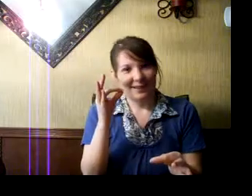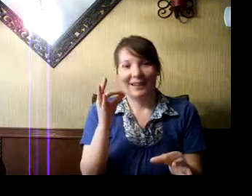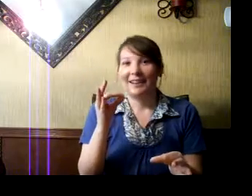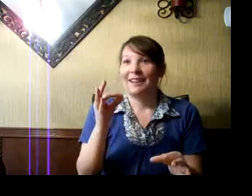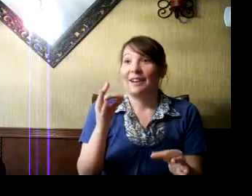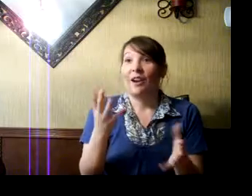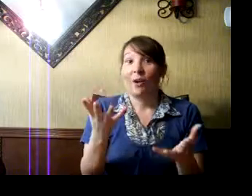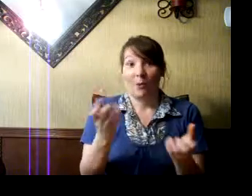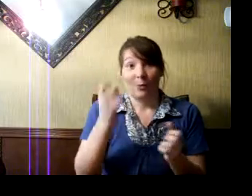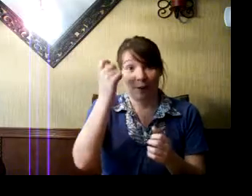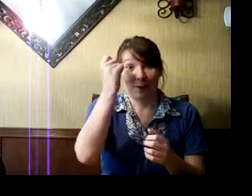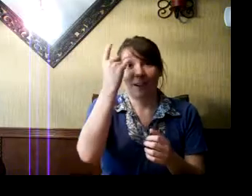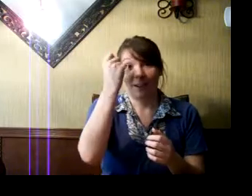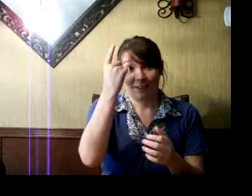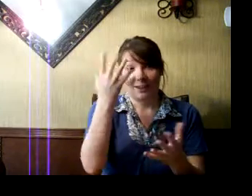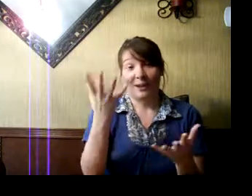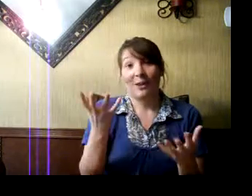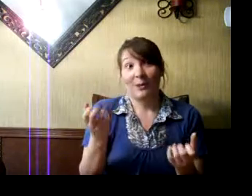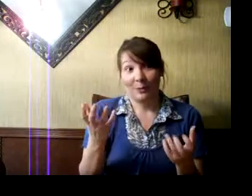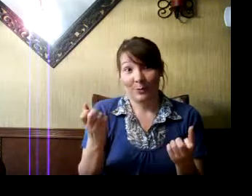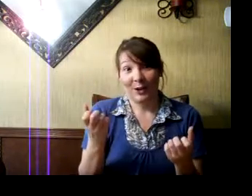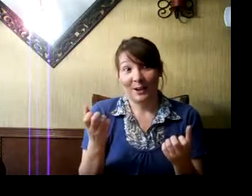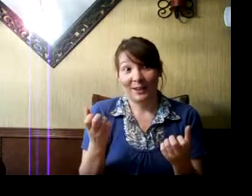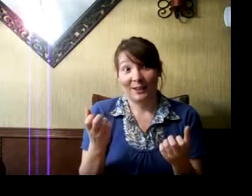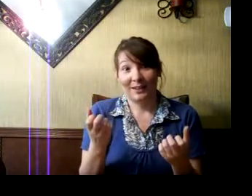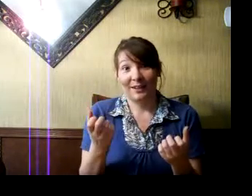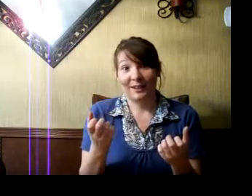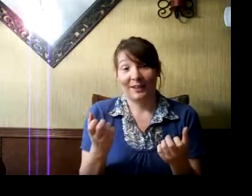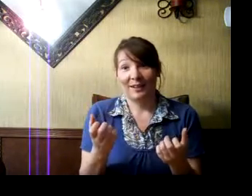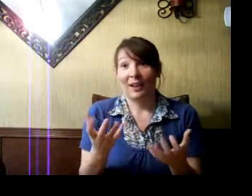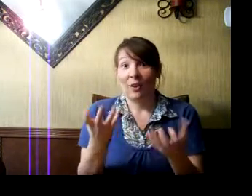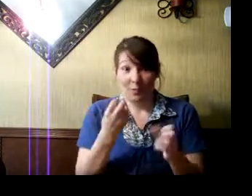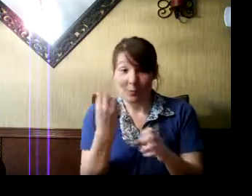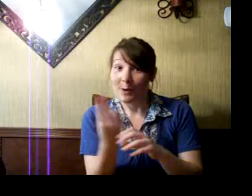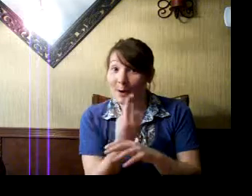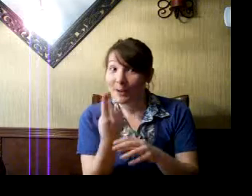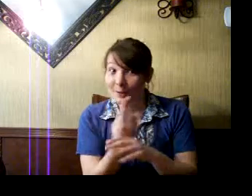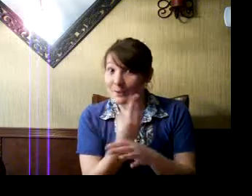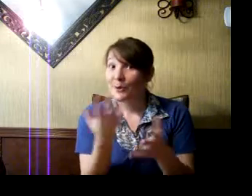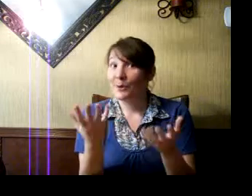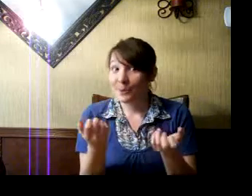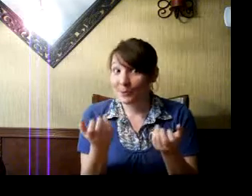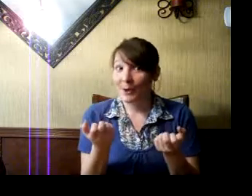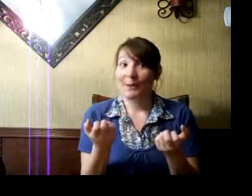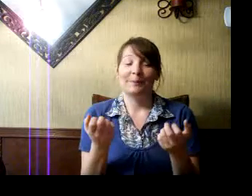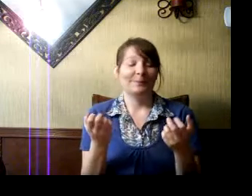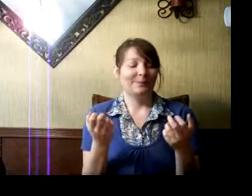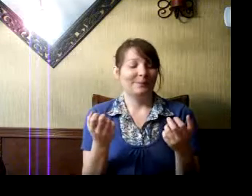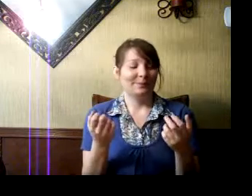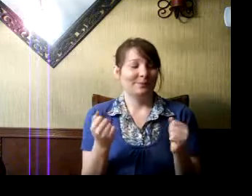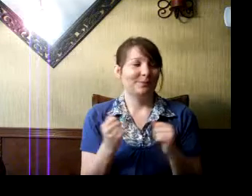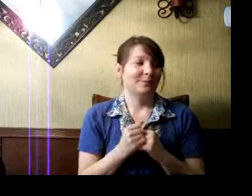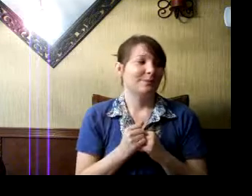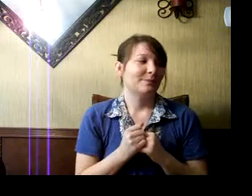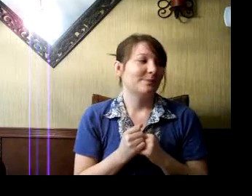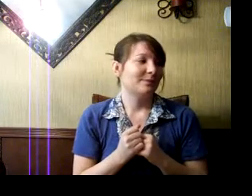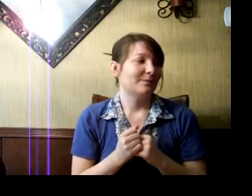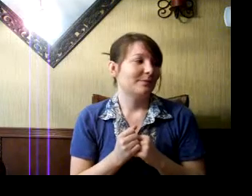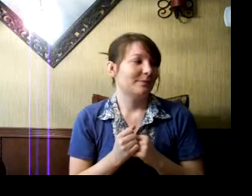easily, and then it can be translated into practice. We're going to do that in second as we define comprehension. So we need to